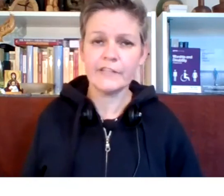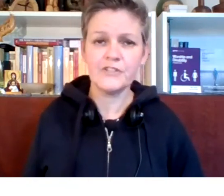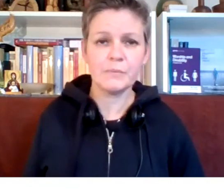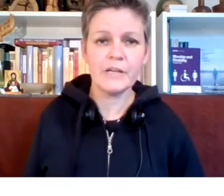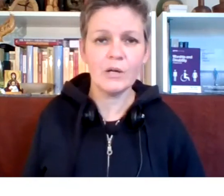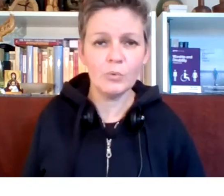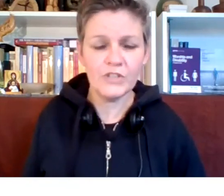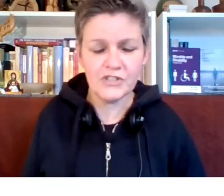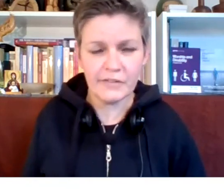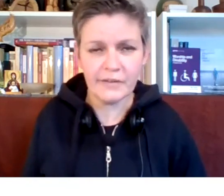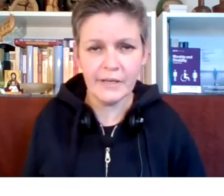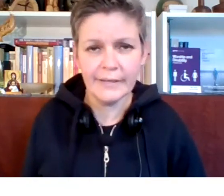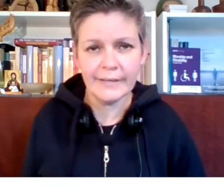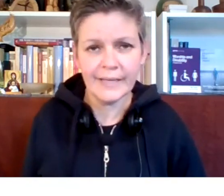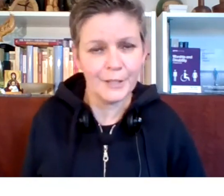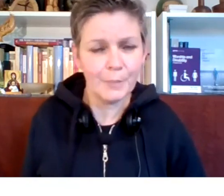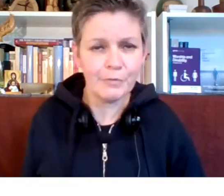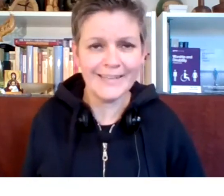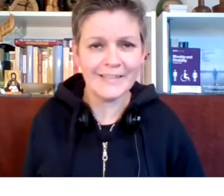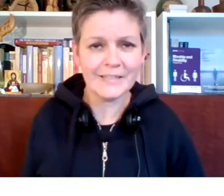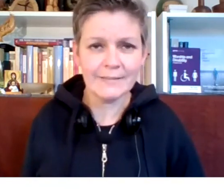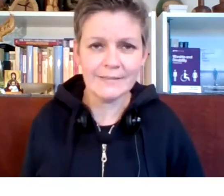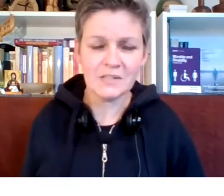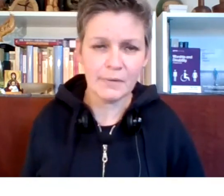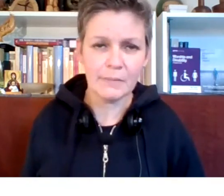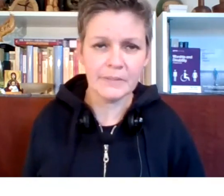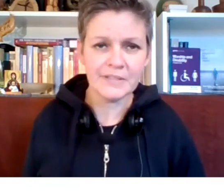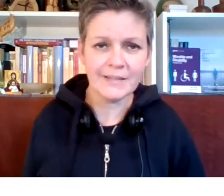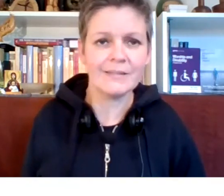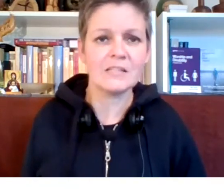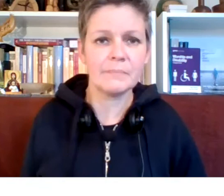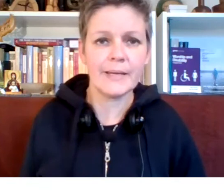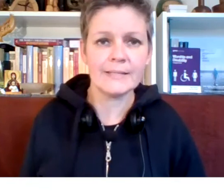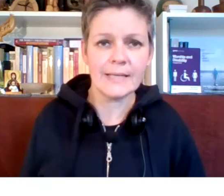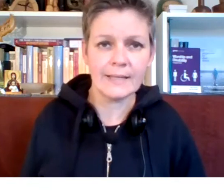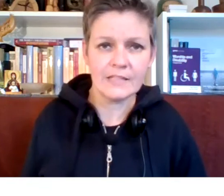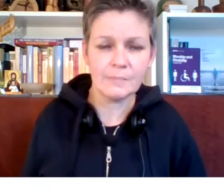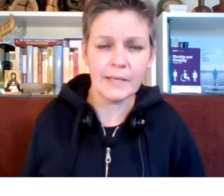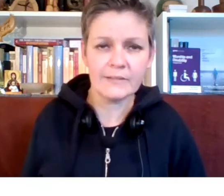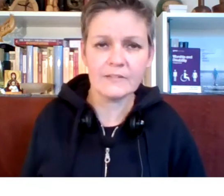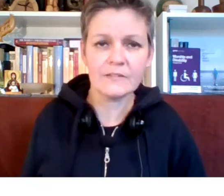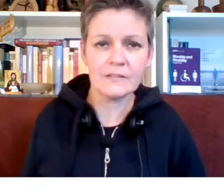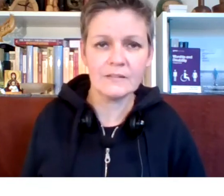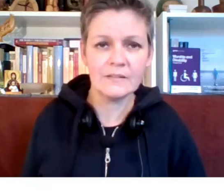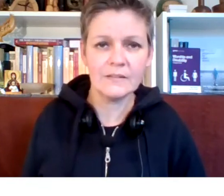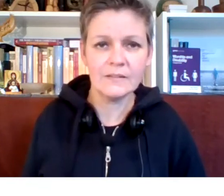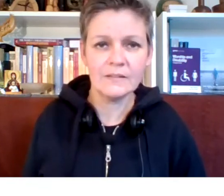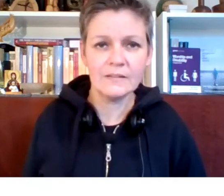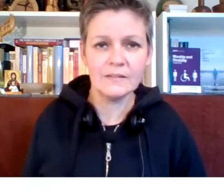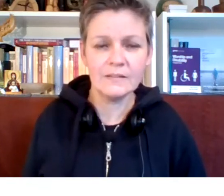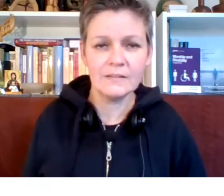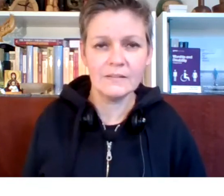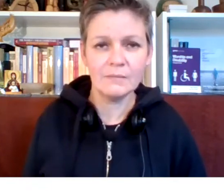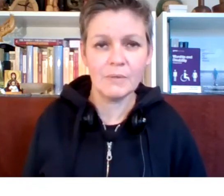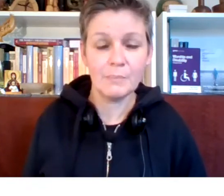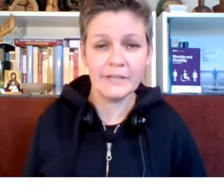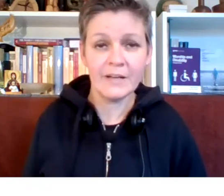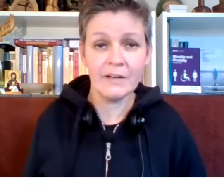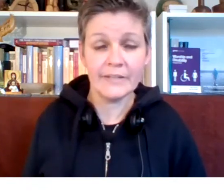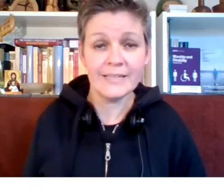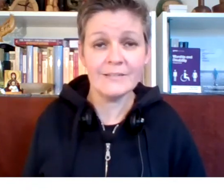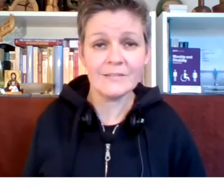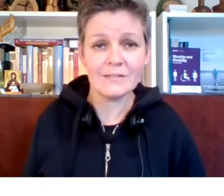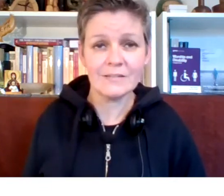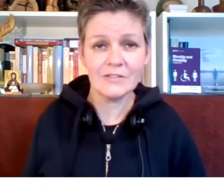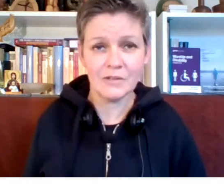And friends, we hold each other in our prayers in this moment, in this space and this place. We bring